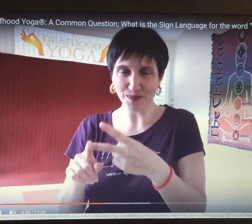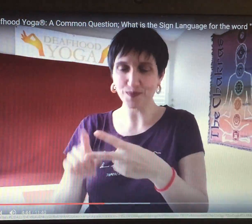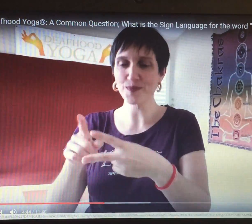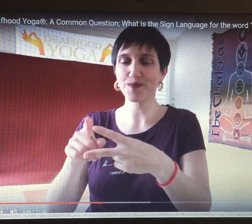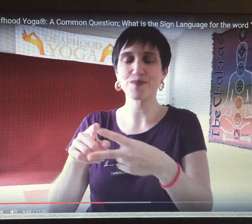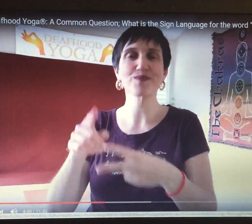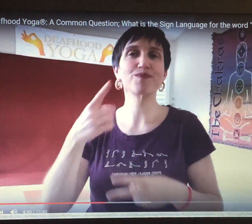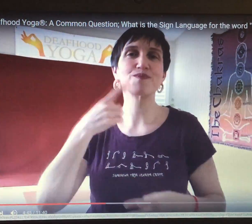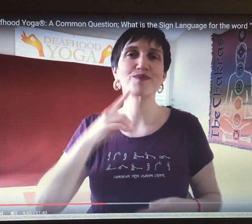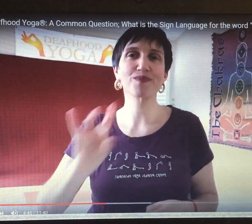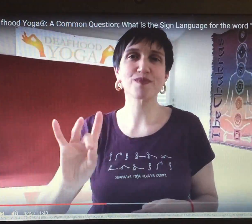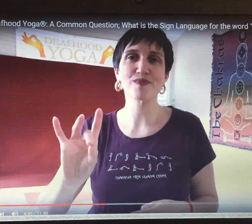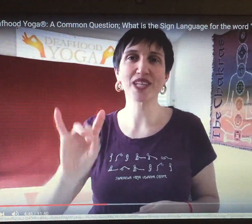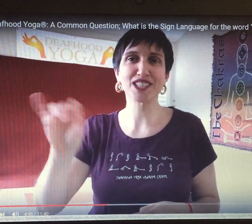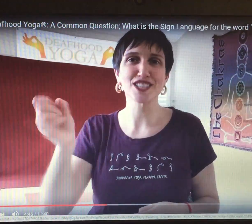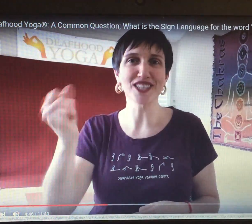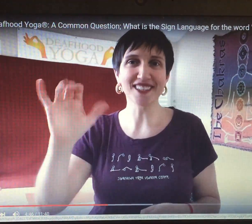great. There was